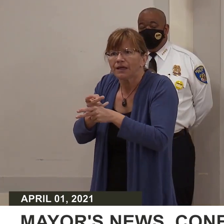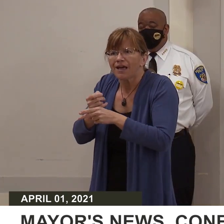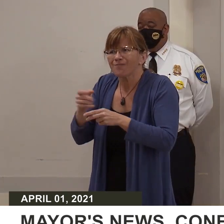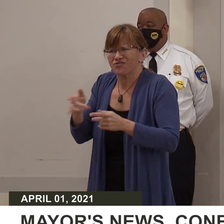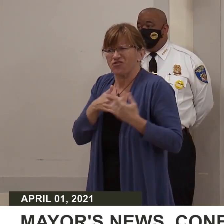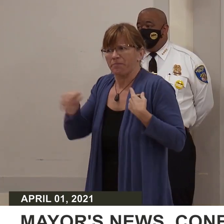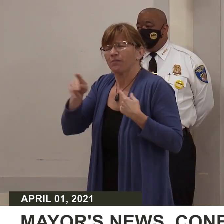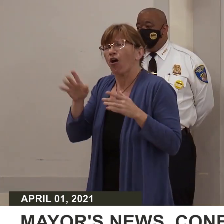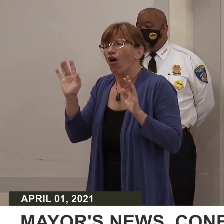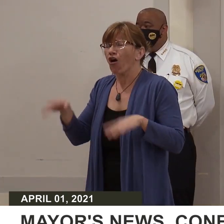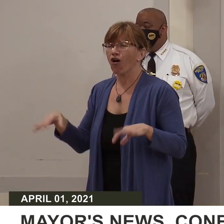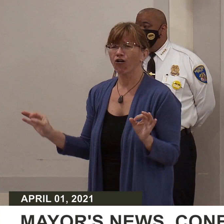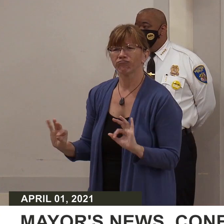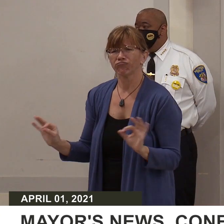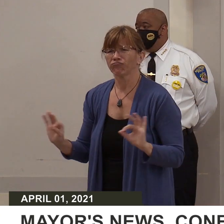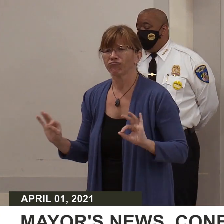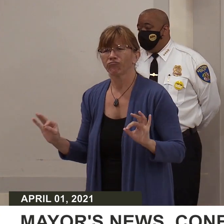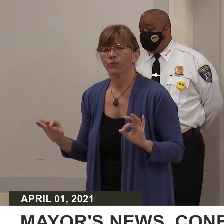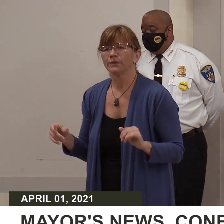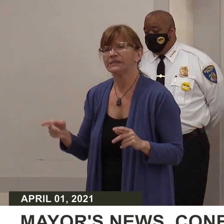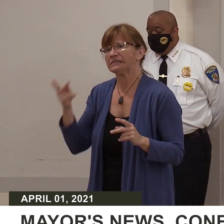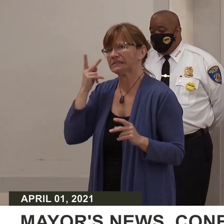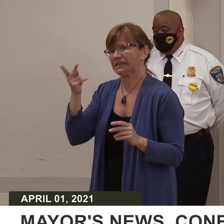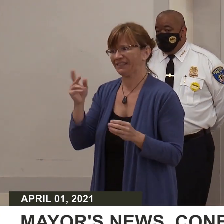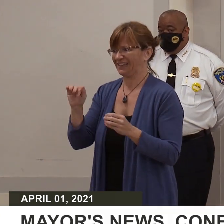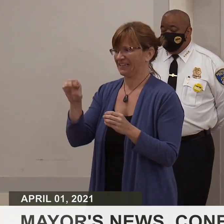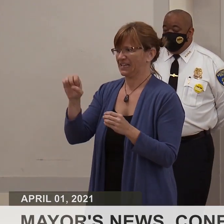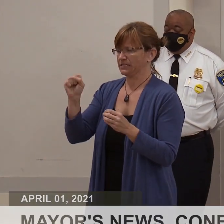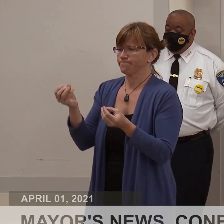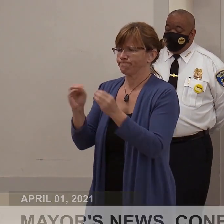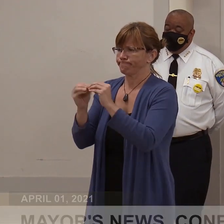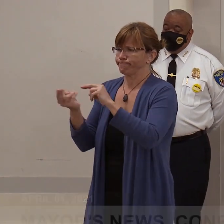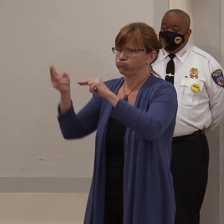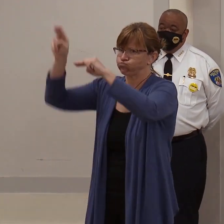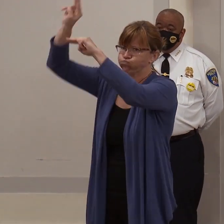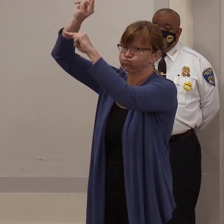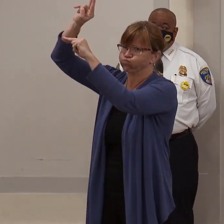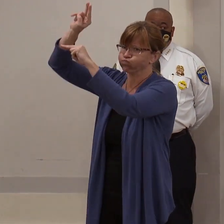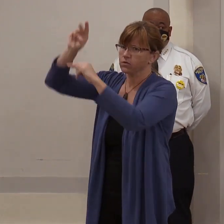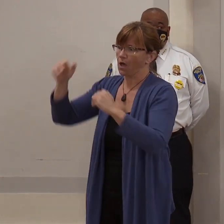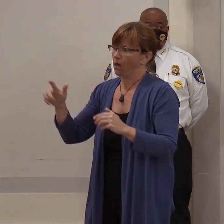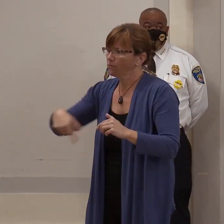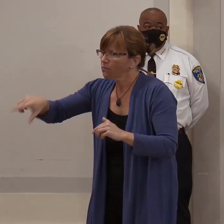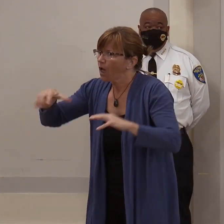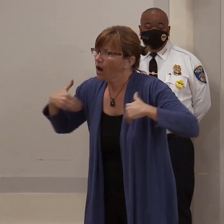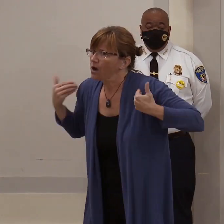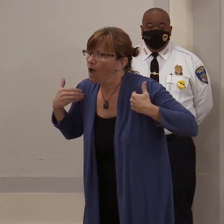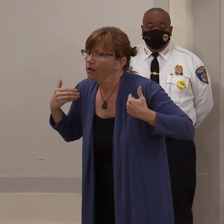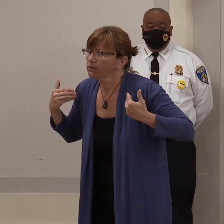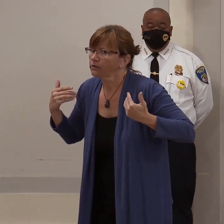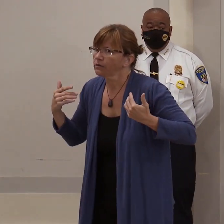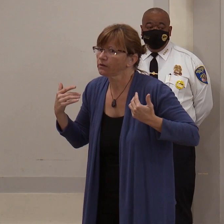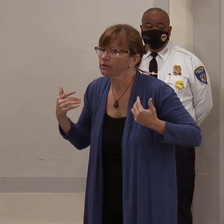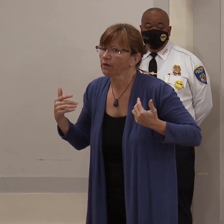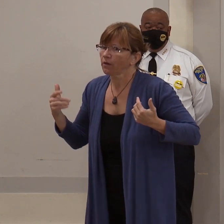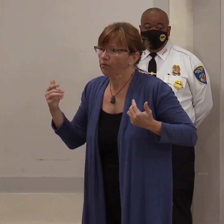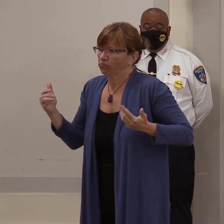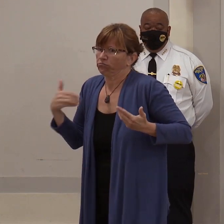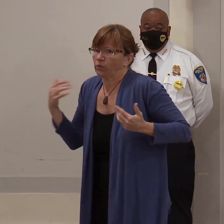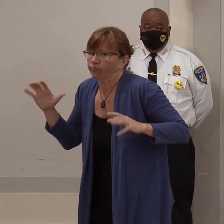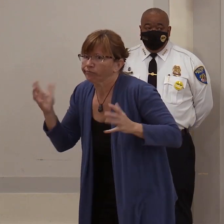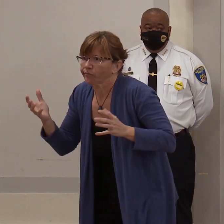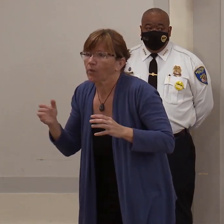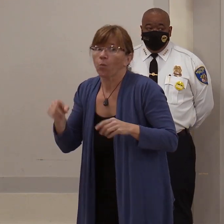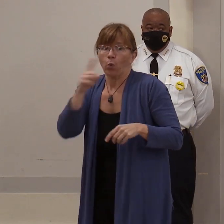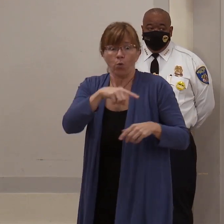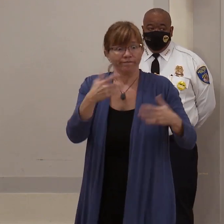cases rise, especially among younger people. Our older adults who've been vaccinated, we're seeing their case rates go down. We know vaccination is effective, but